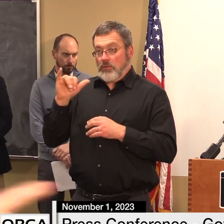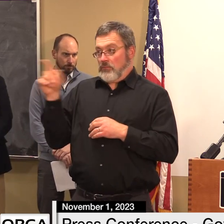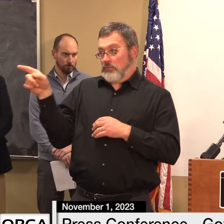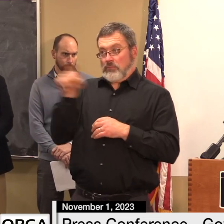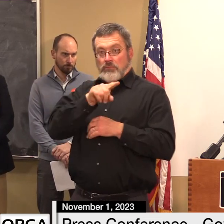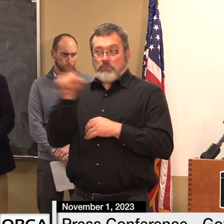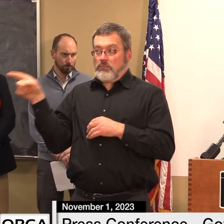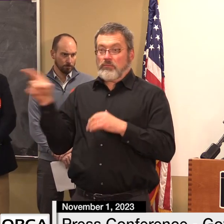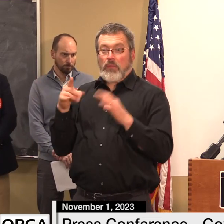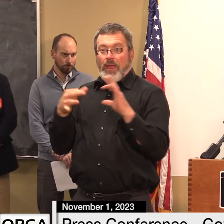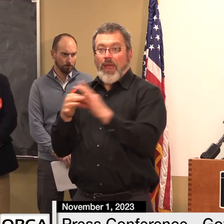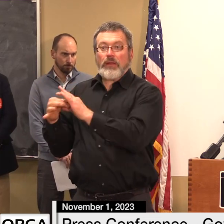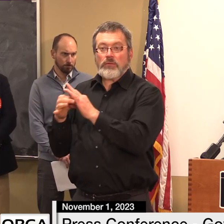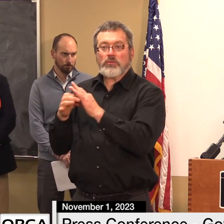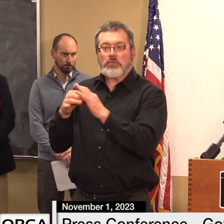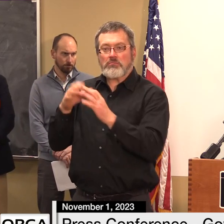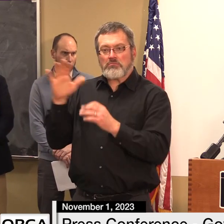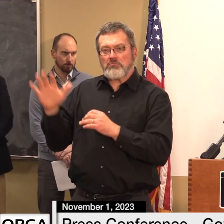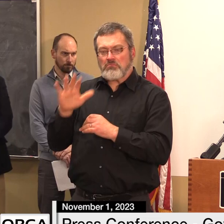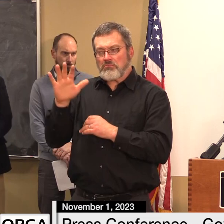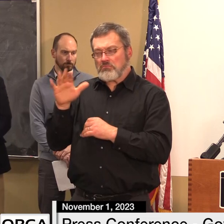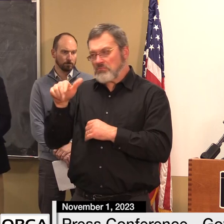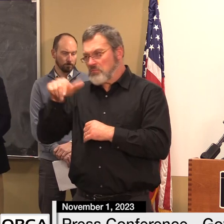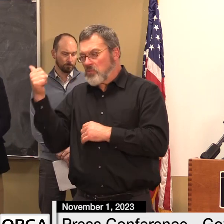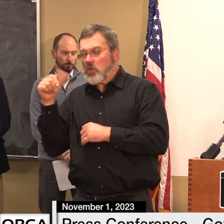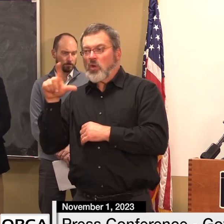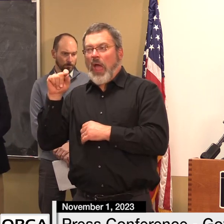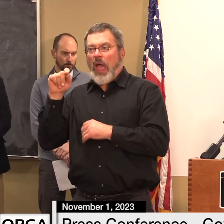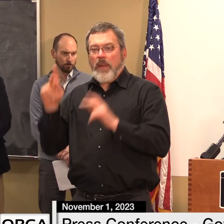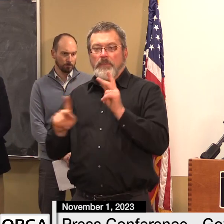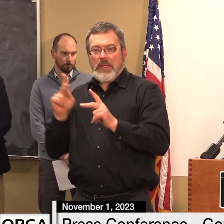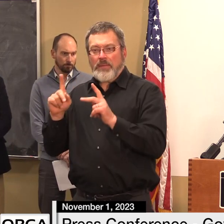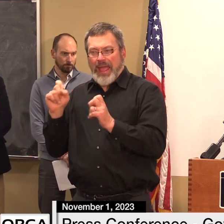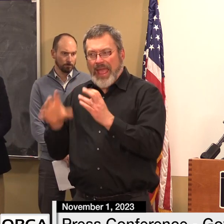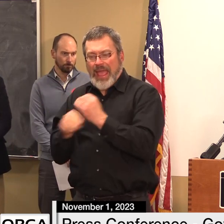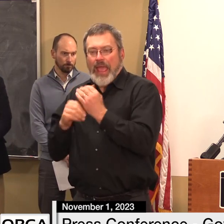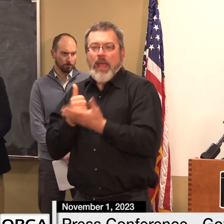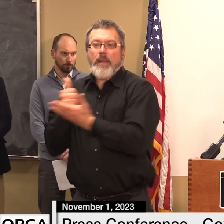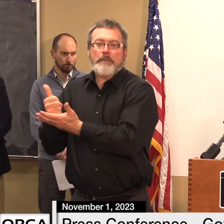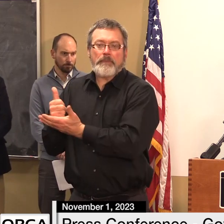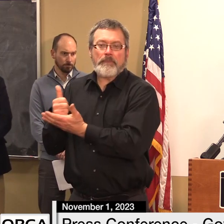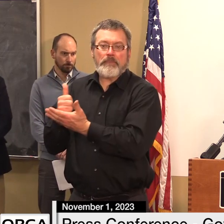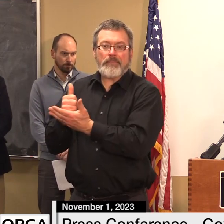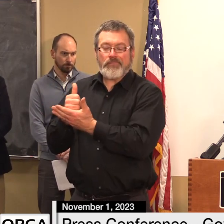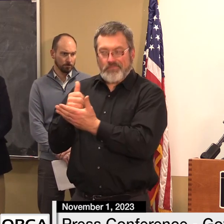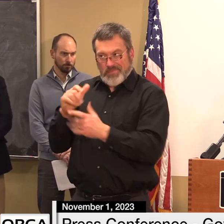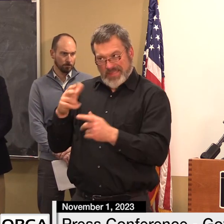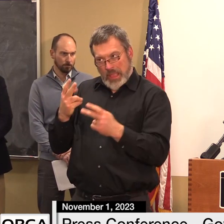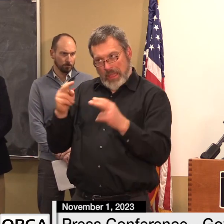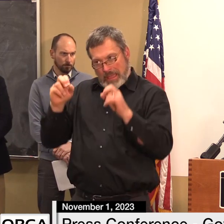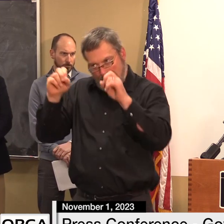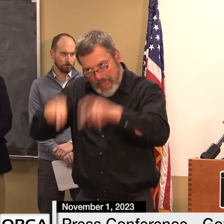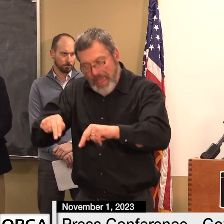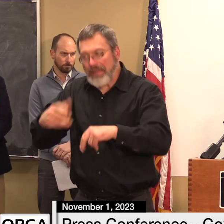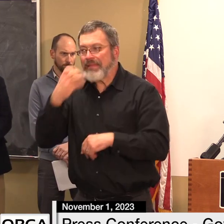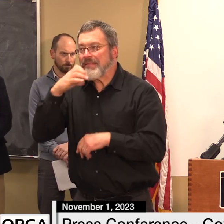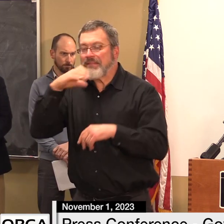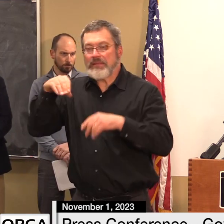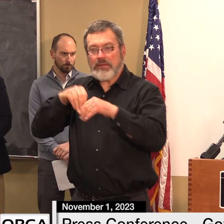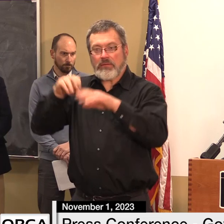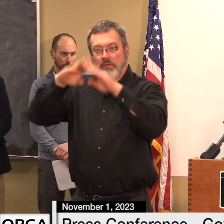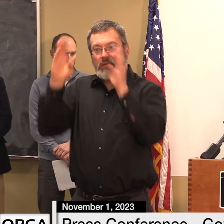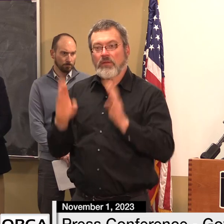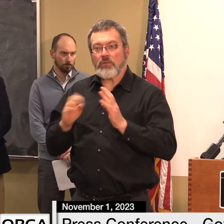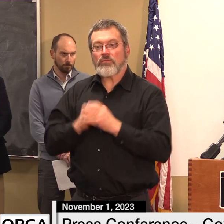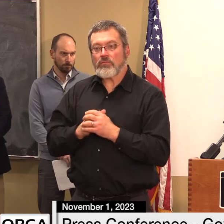identified 20 people who need other structural work done in order to get their heat on, and we have a team of state employees who have